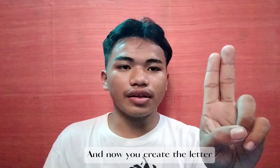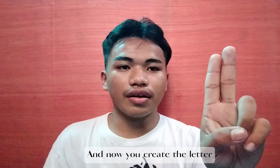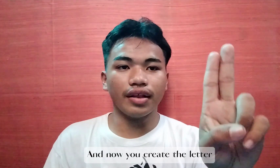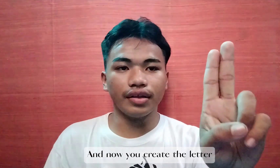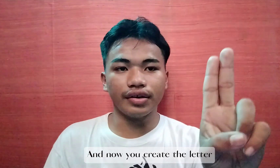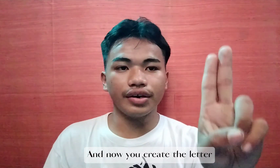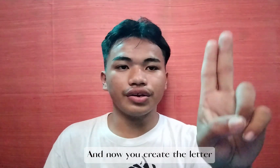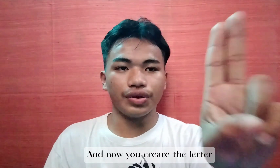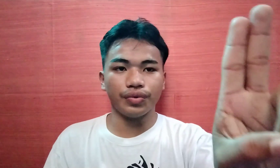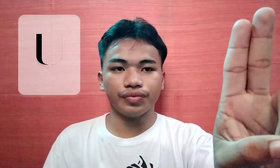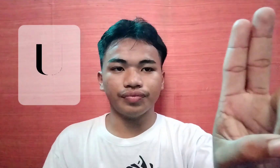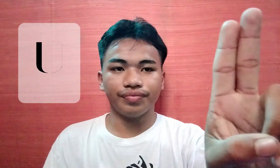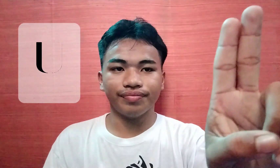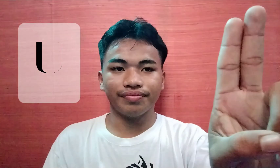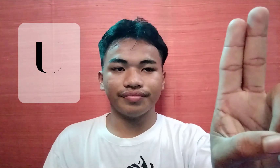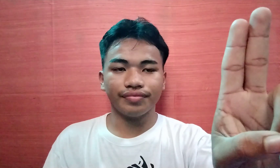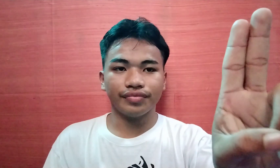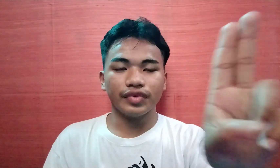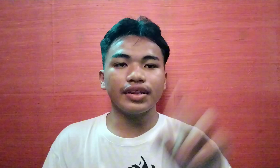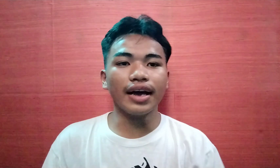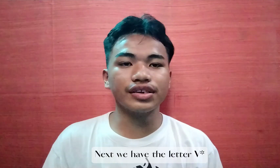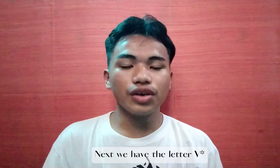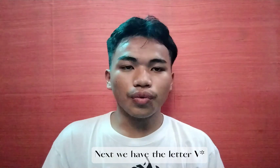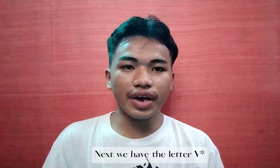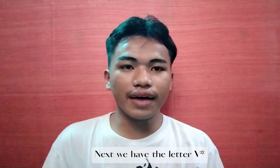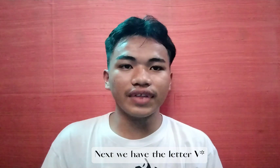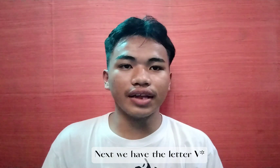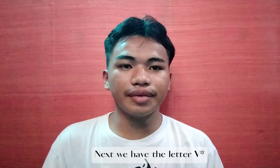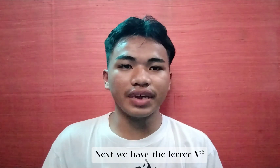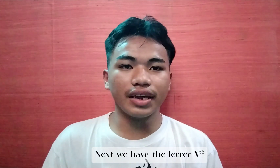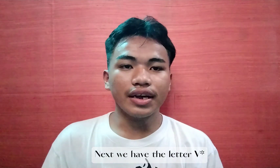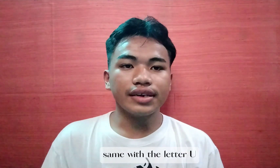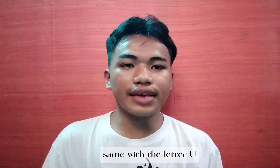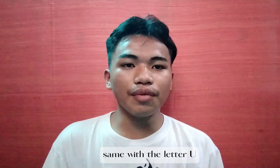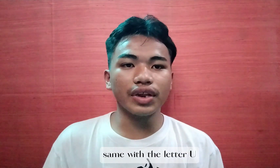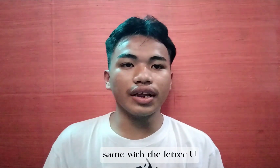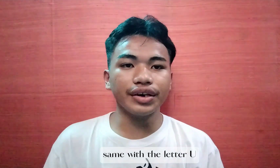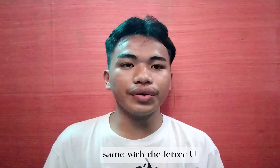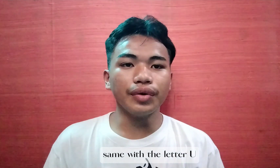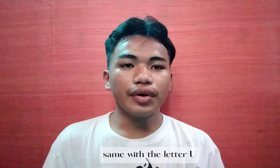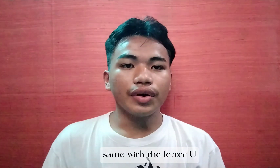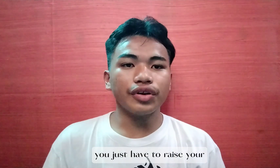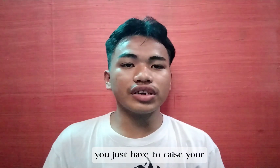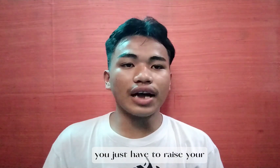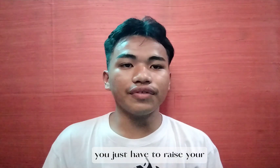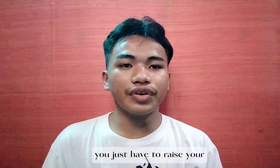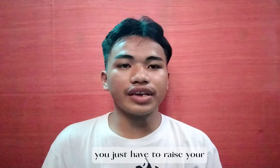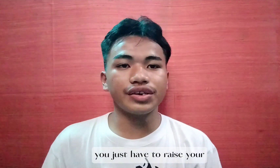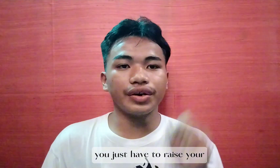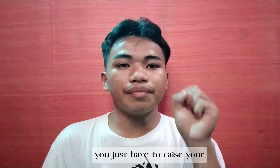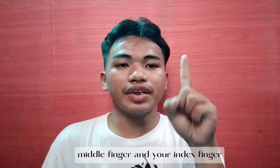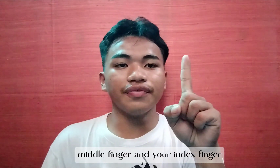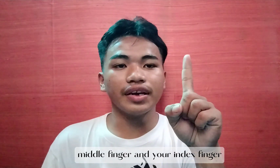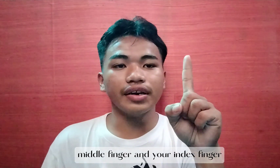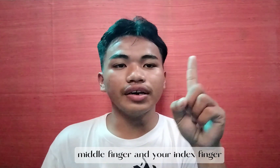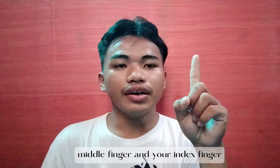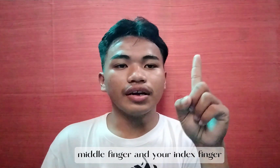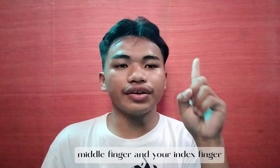a letter U. Next, we have the letter B. Same with the letter U, you just have to raise your middle finger and your